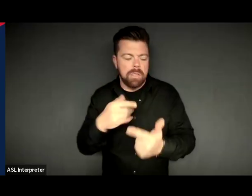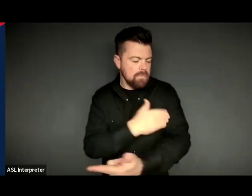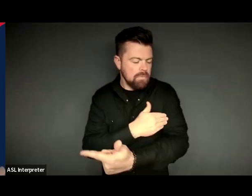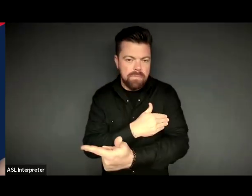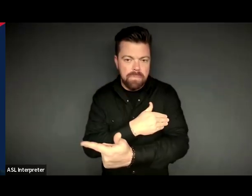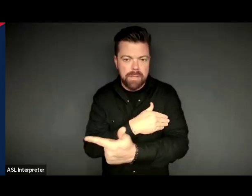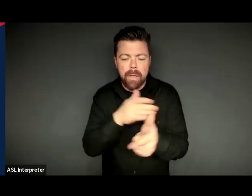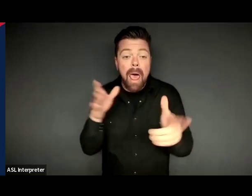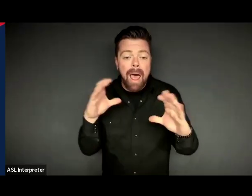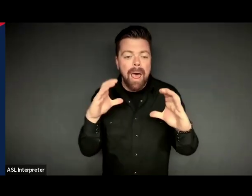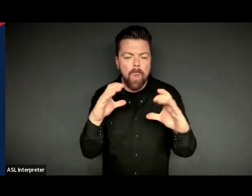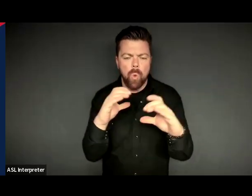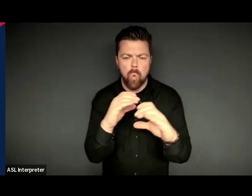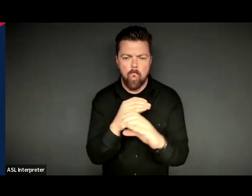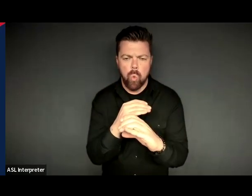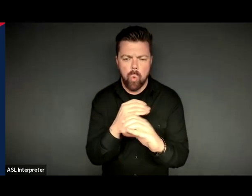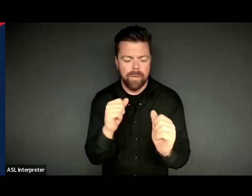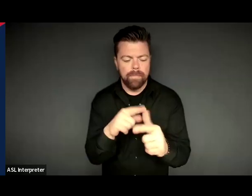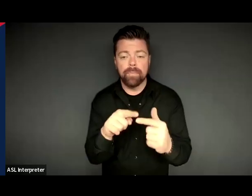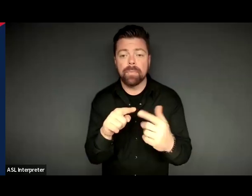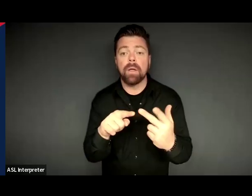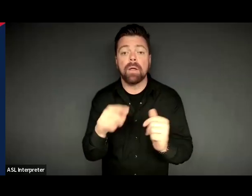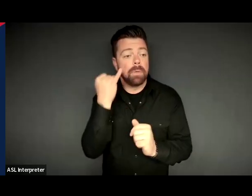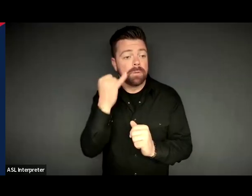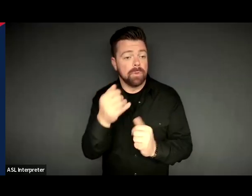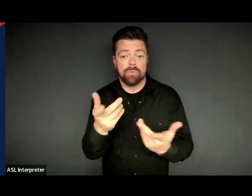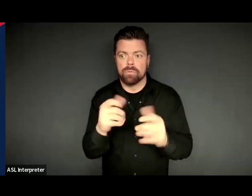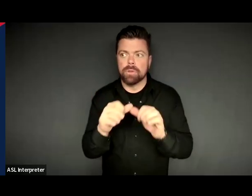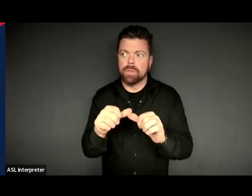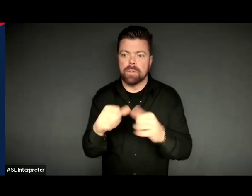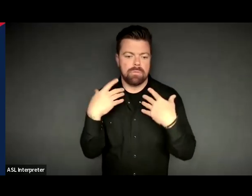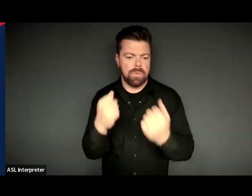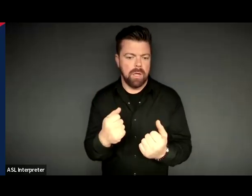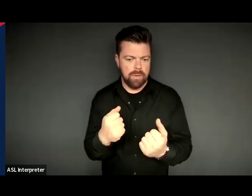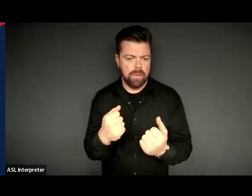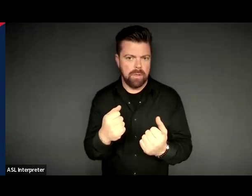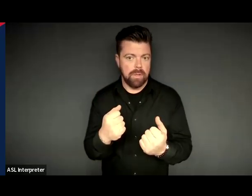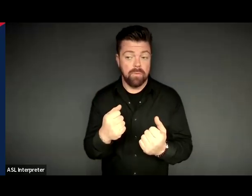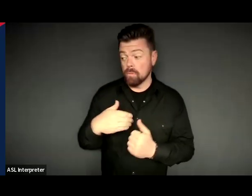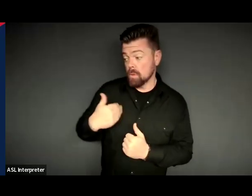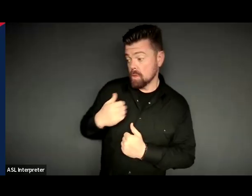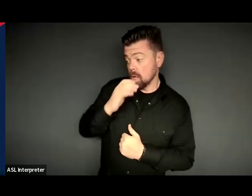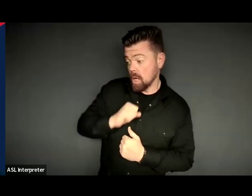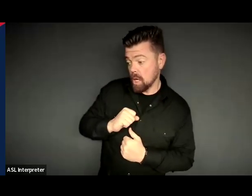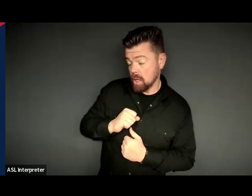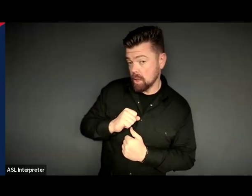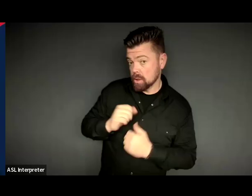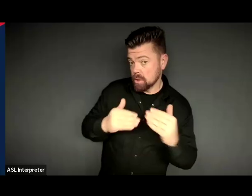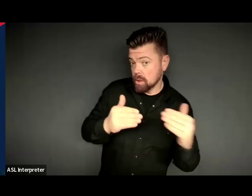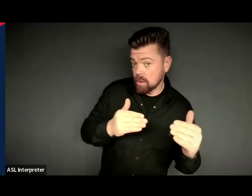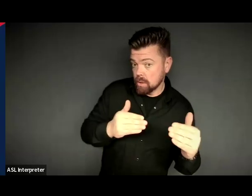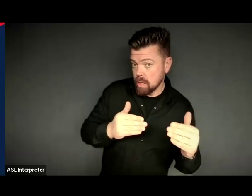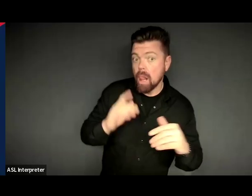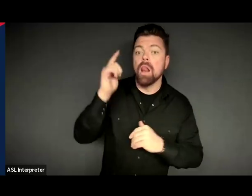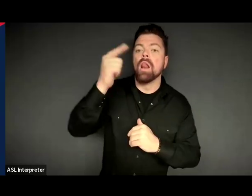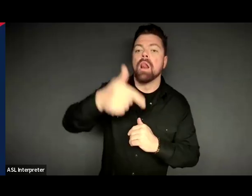getting smaller. But if you keep yourself healthy and maintain your health through your younger age, you're going to end up with an